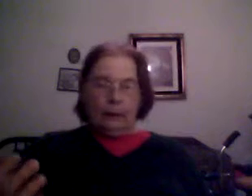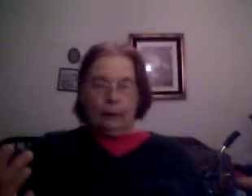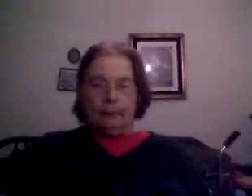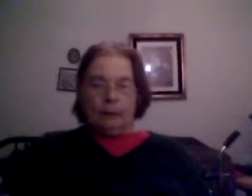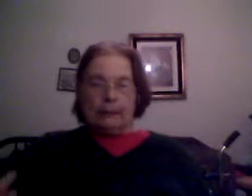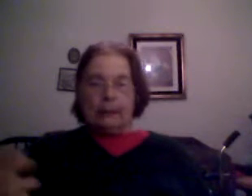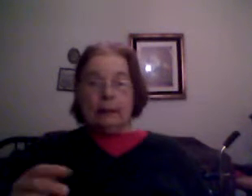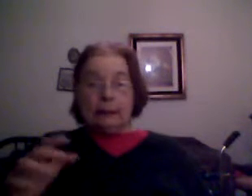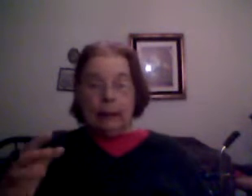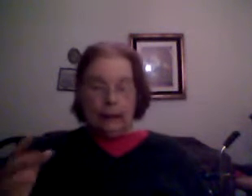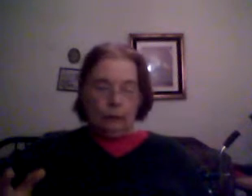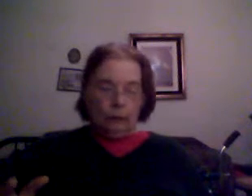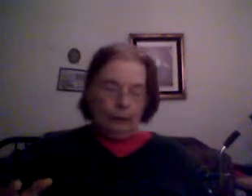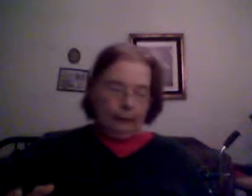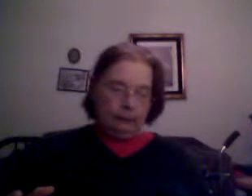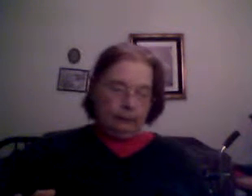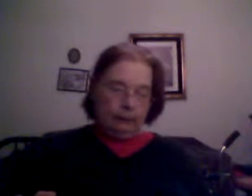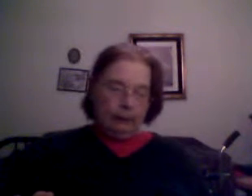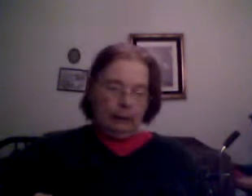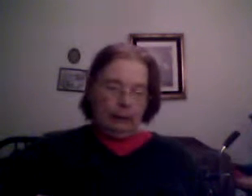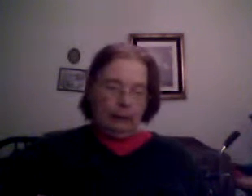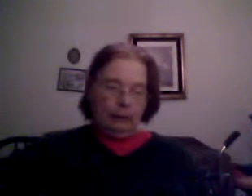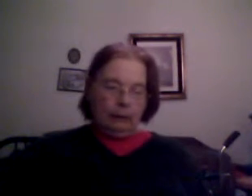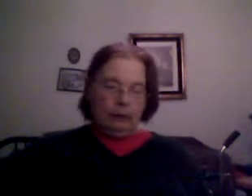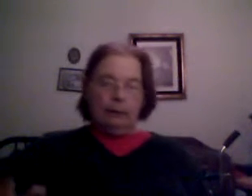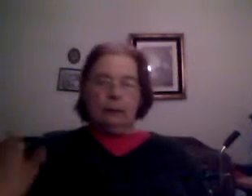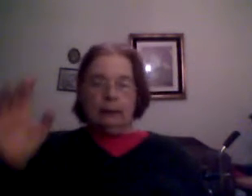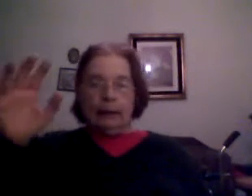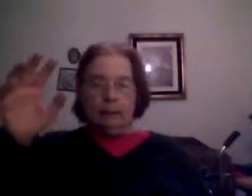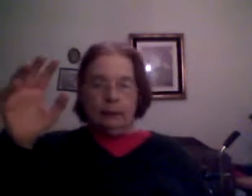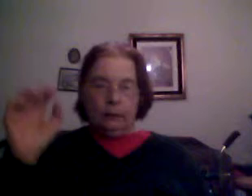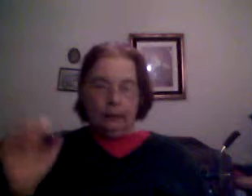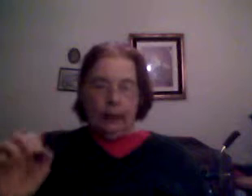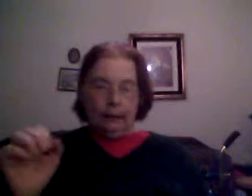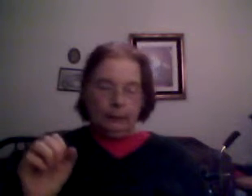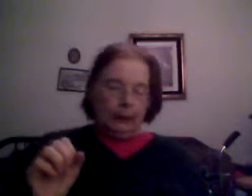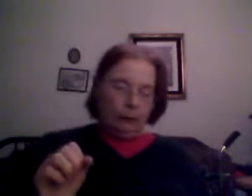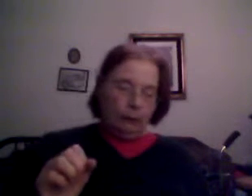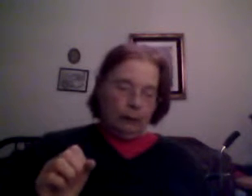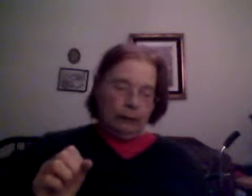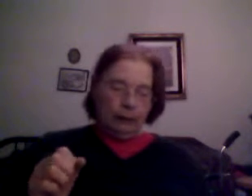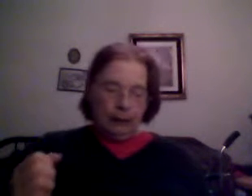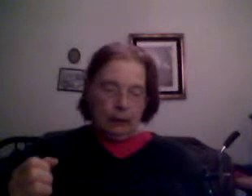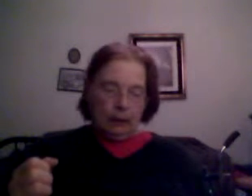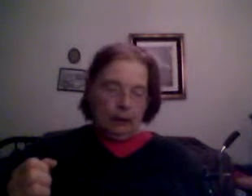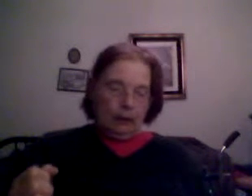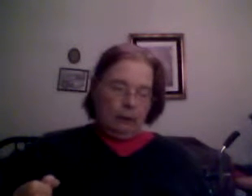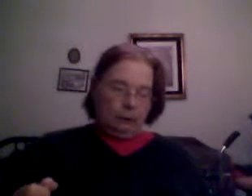Other objects in this category, the top to the bottom category,